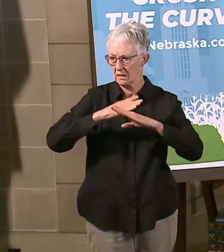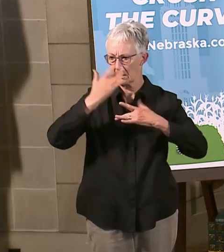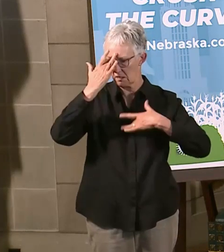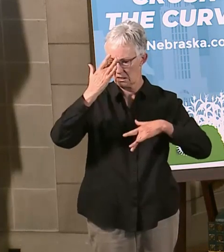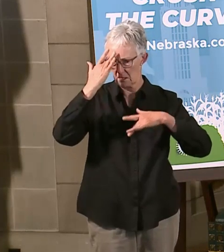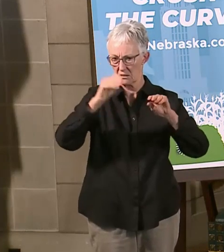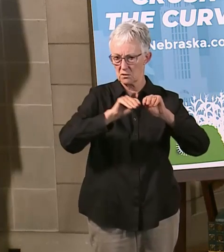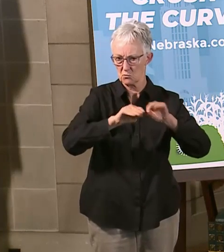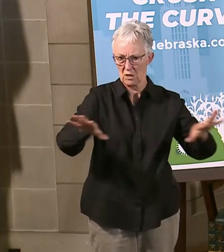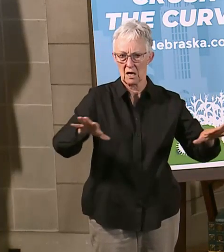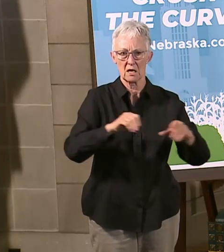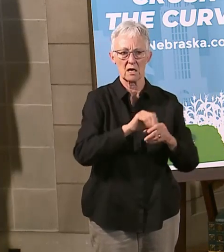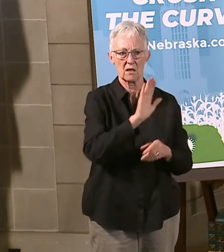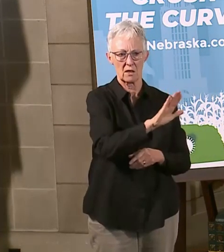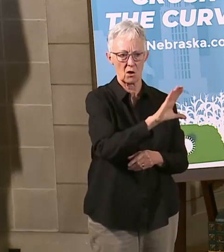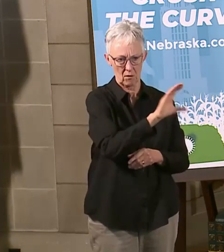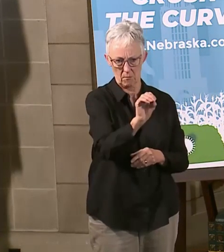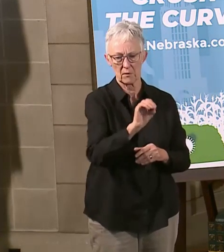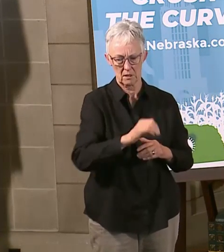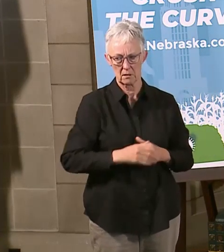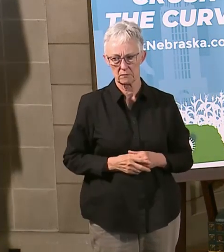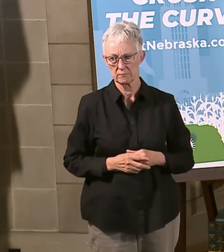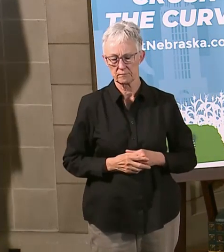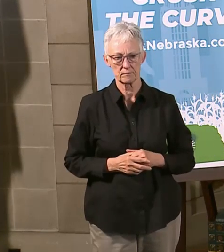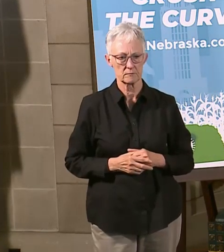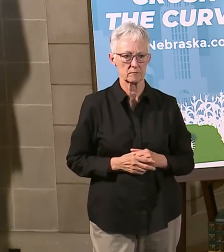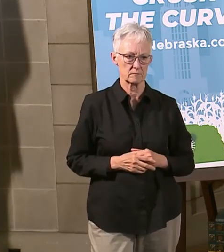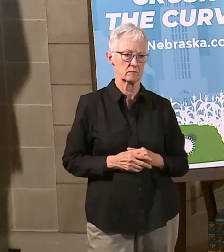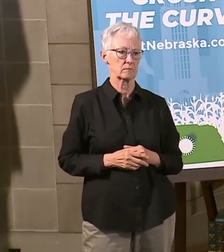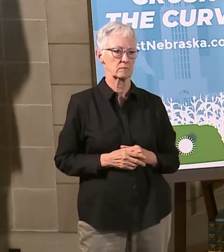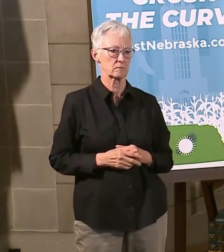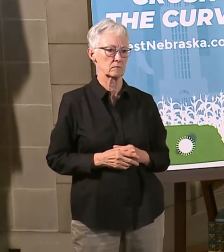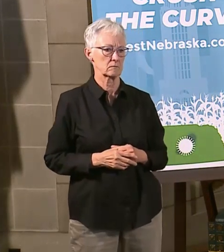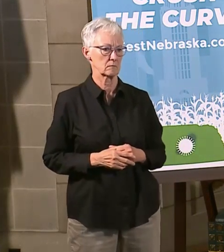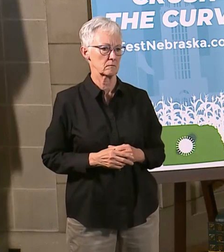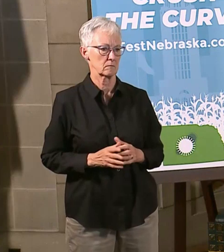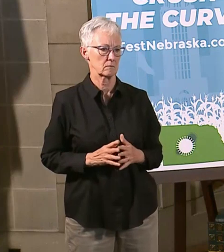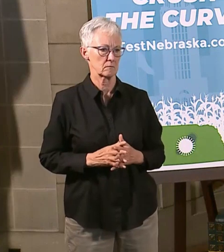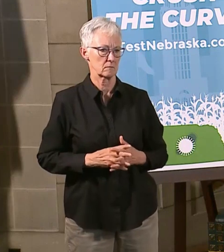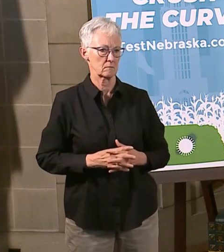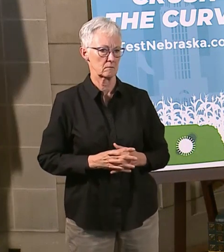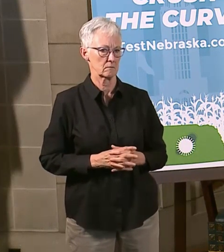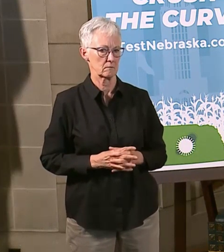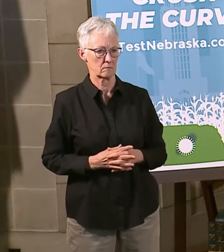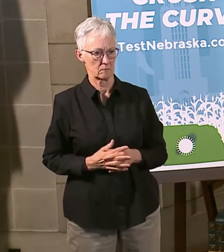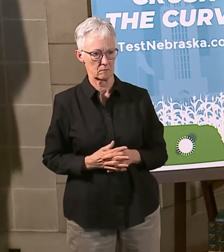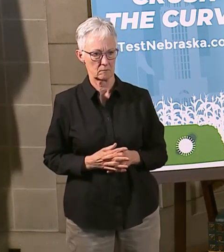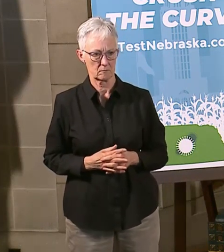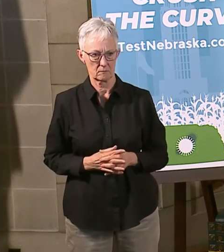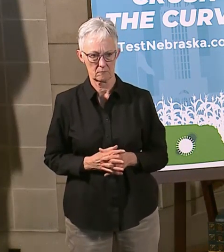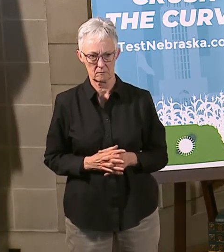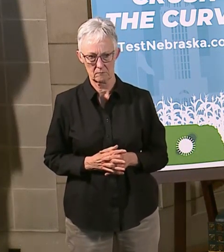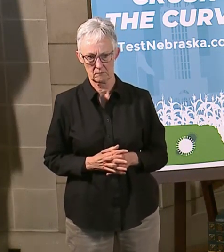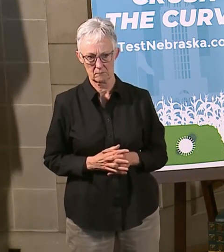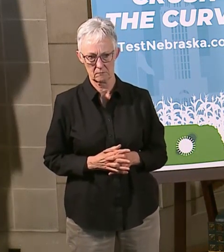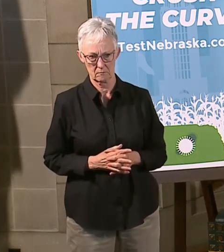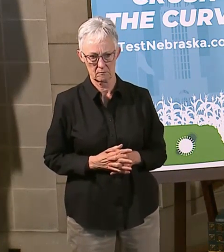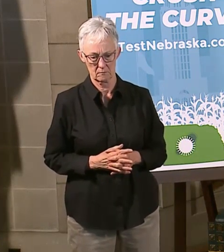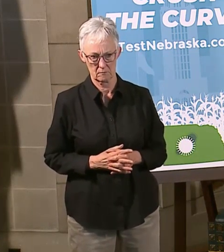happen. Yeah, Taylor. Alexander at KTV wants to know if the tests from Nomi Health are